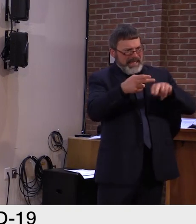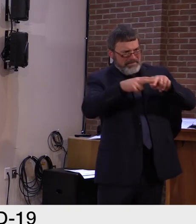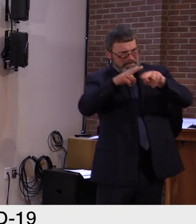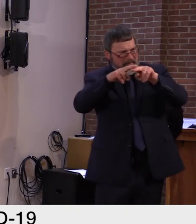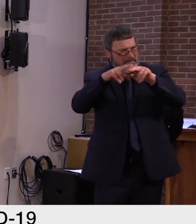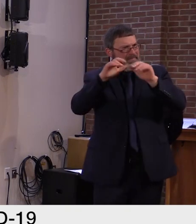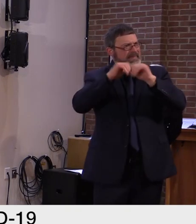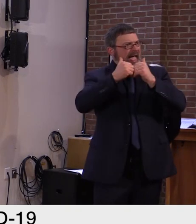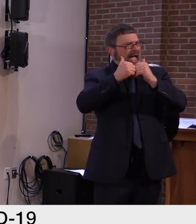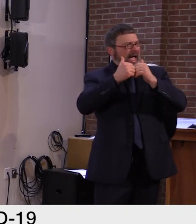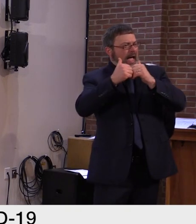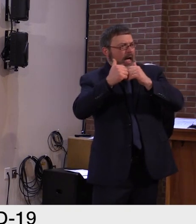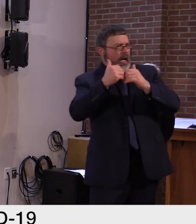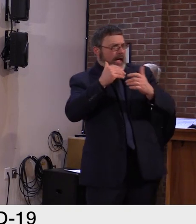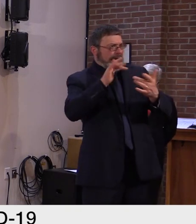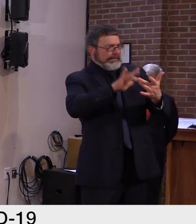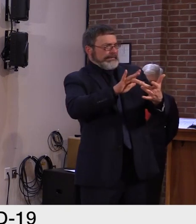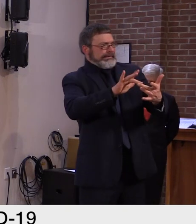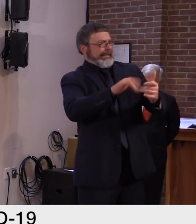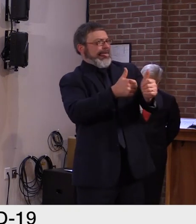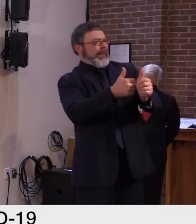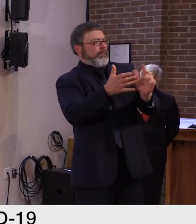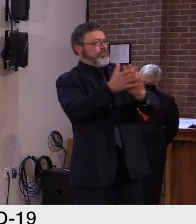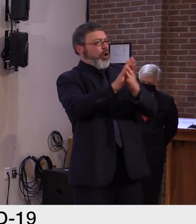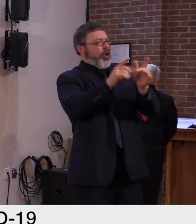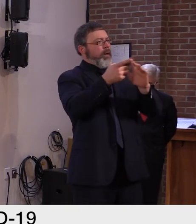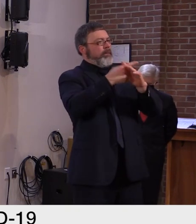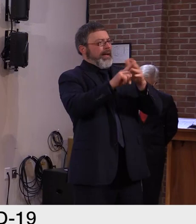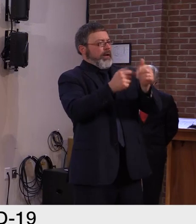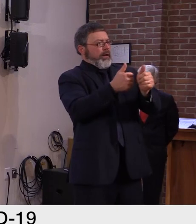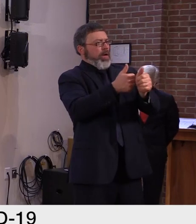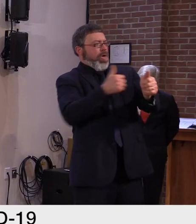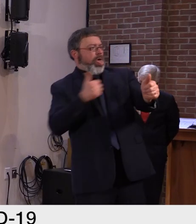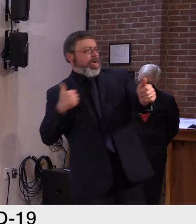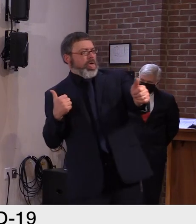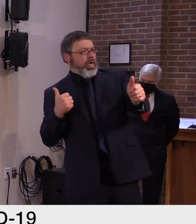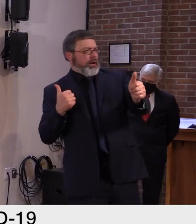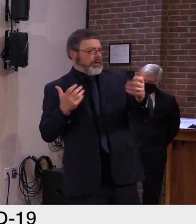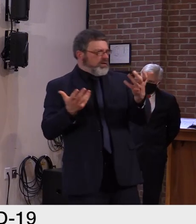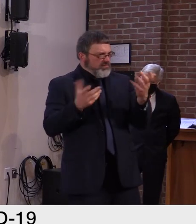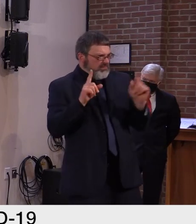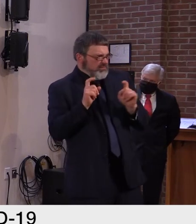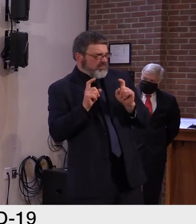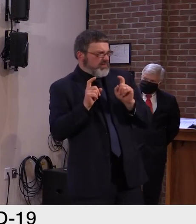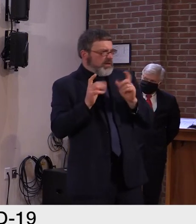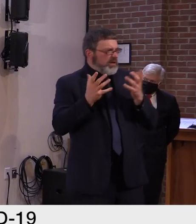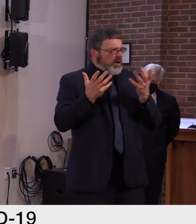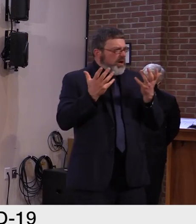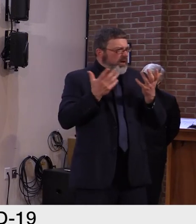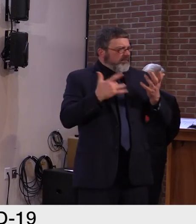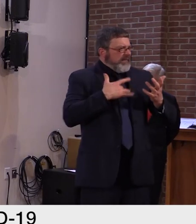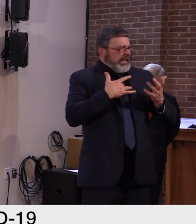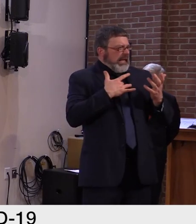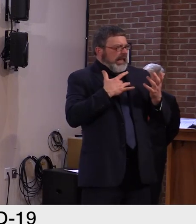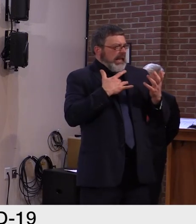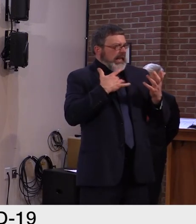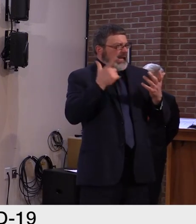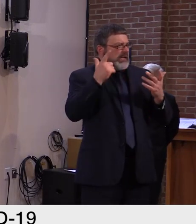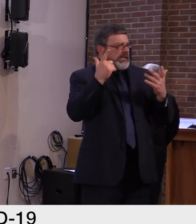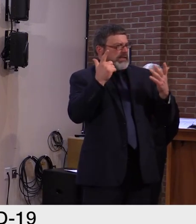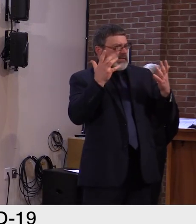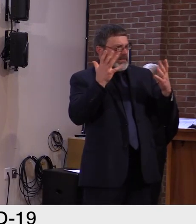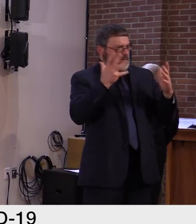have to undergo your own separate contact tracing effort. Dr.